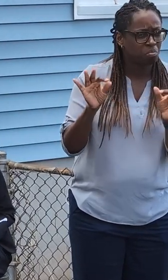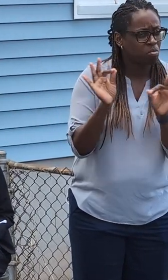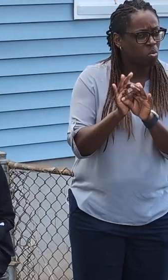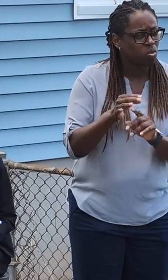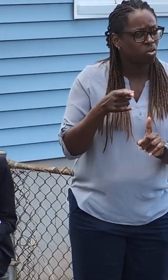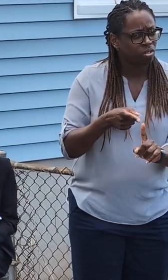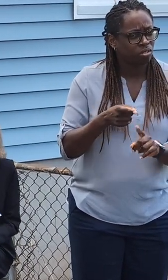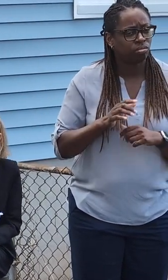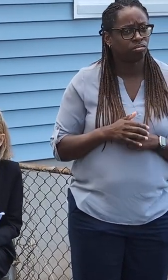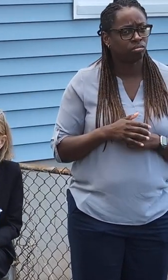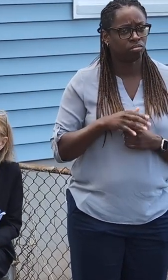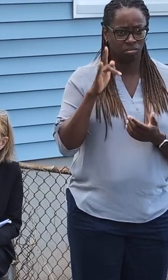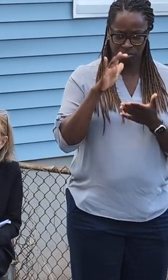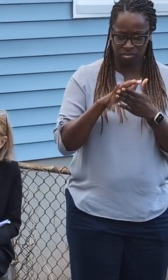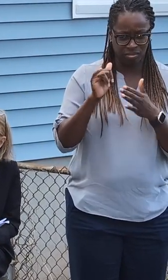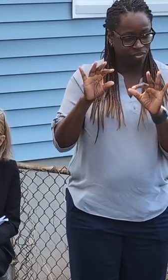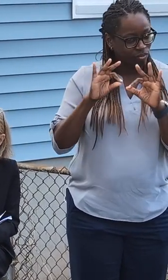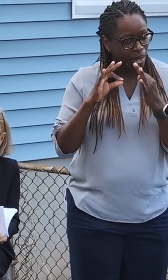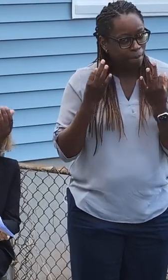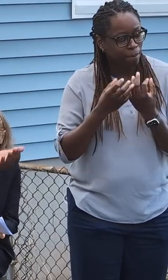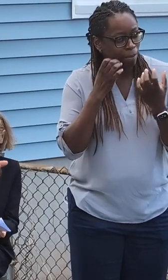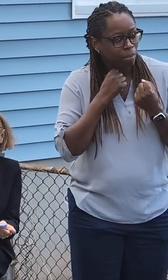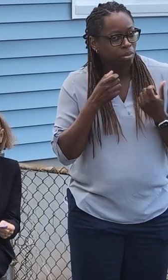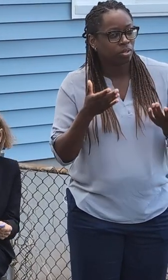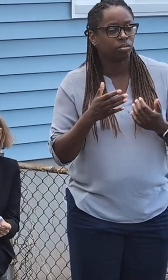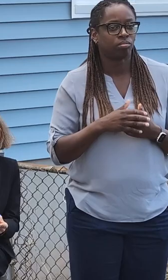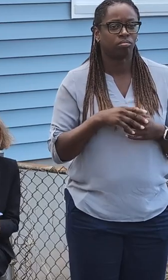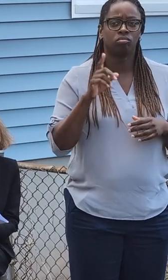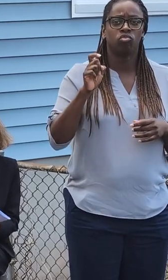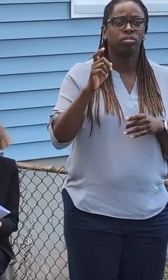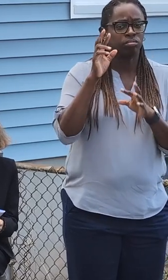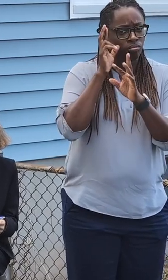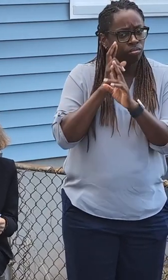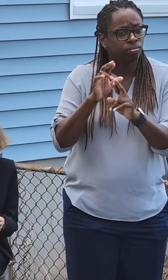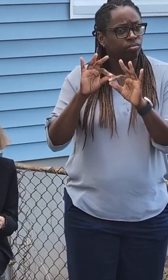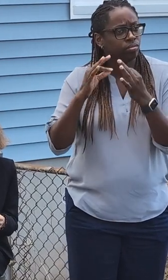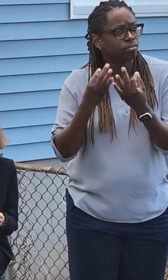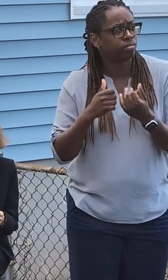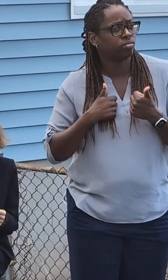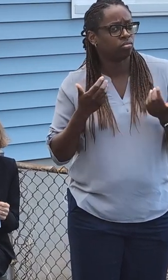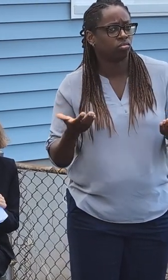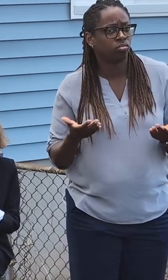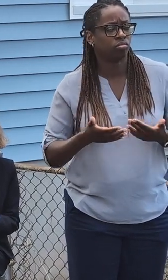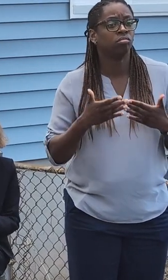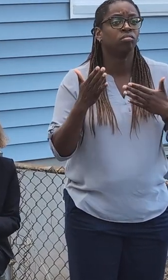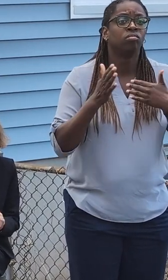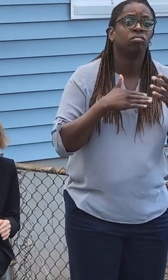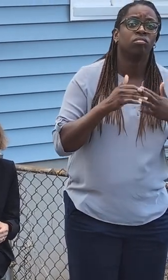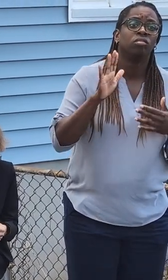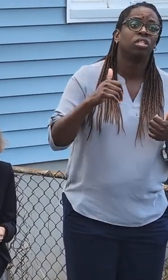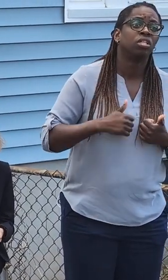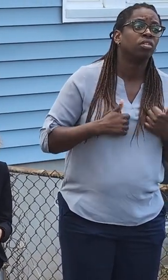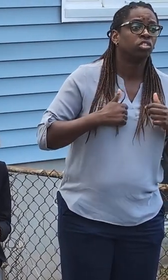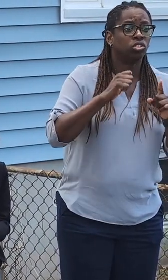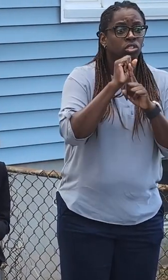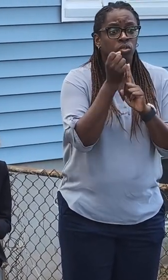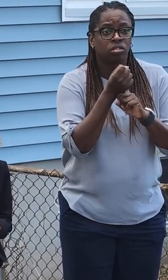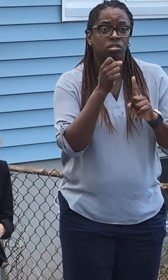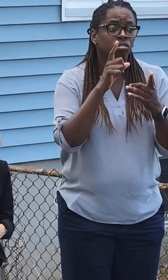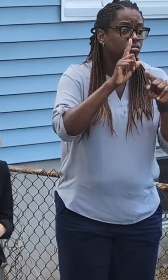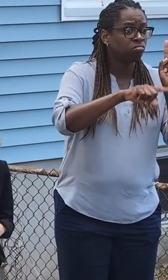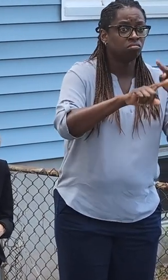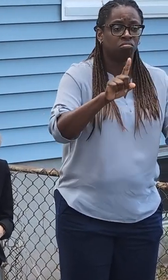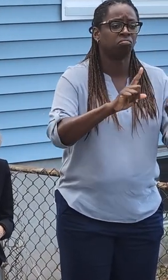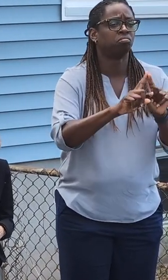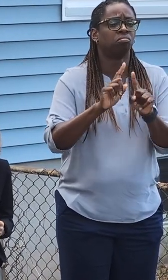families should be treated with dignity, no matter what the circumstances of their life. And also, they should have